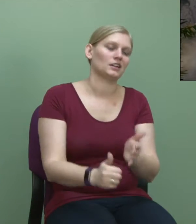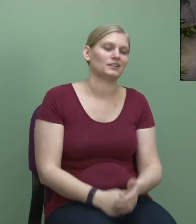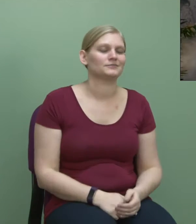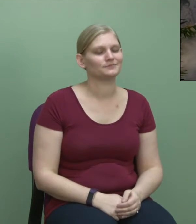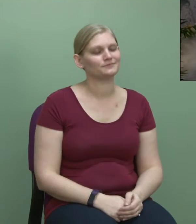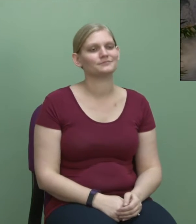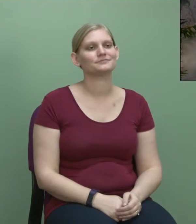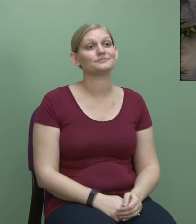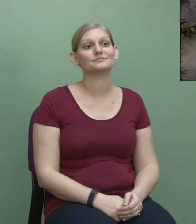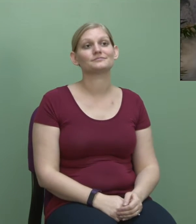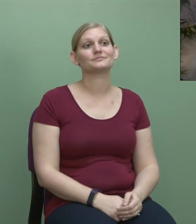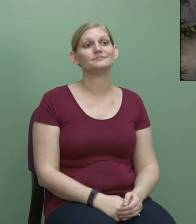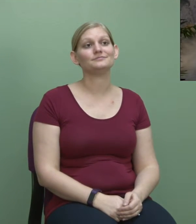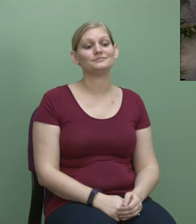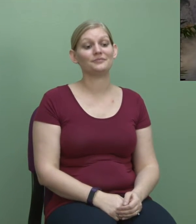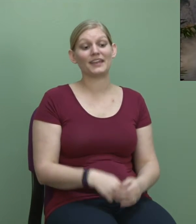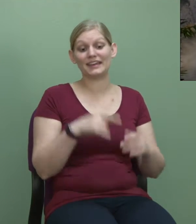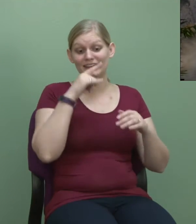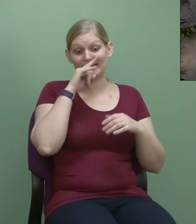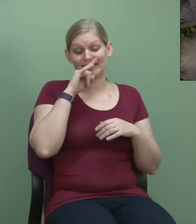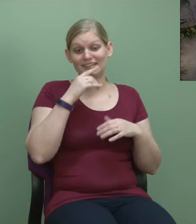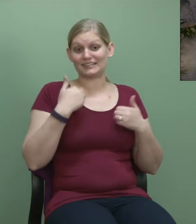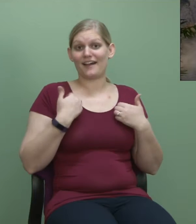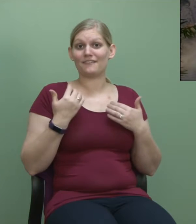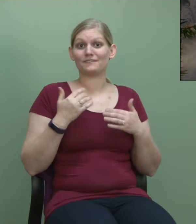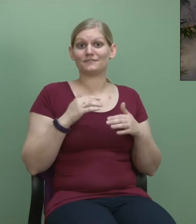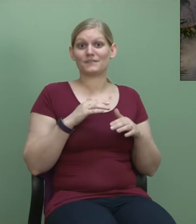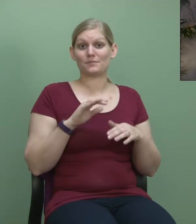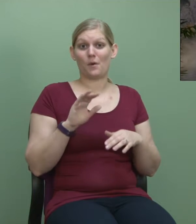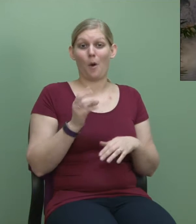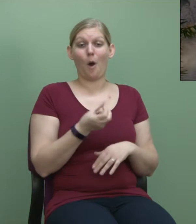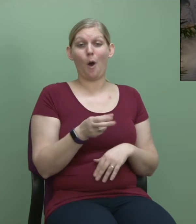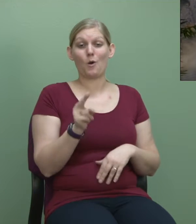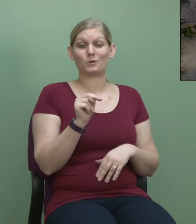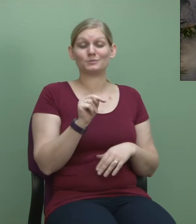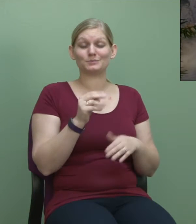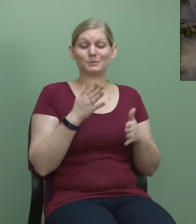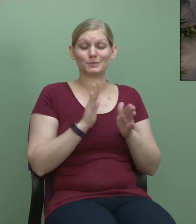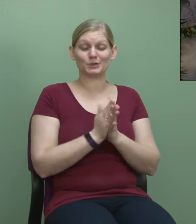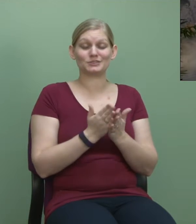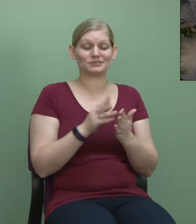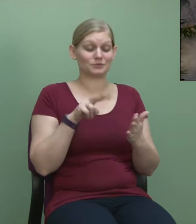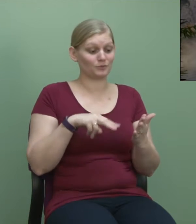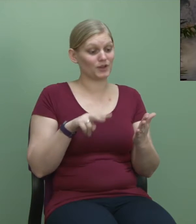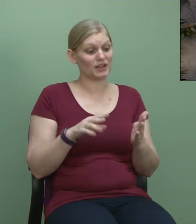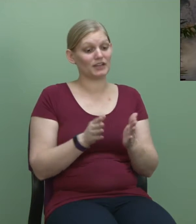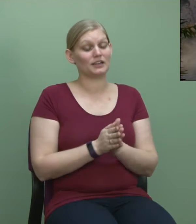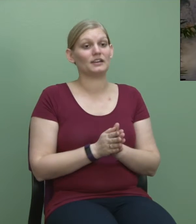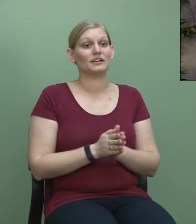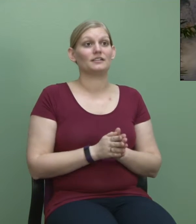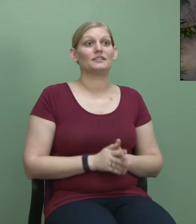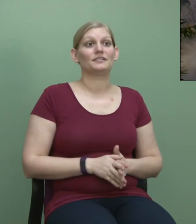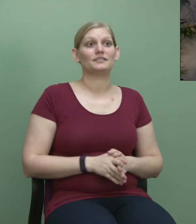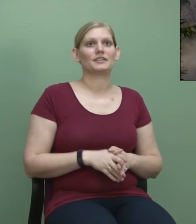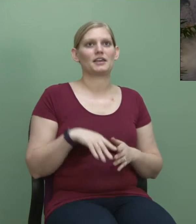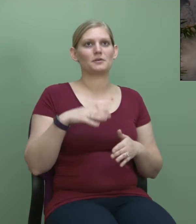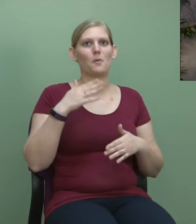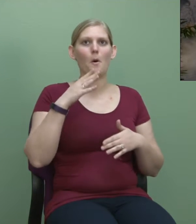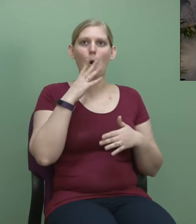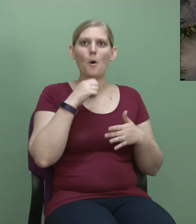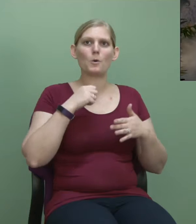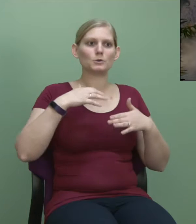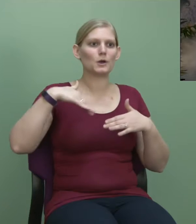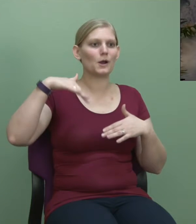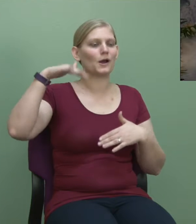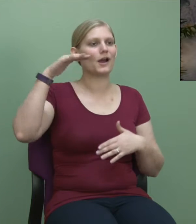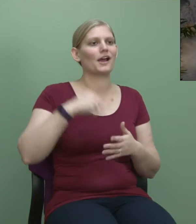they do have their own books to read, over time as they get older and they can handle the other pages, encourage them